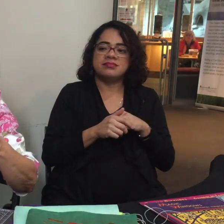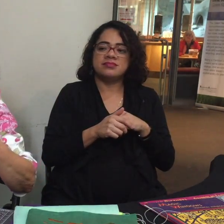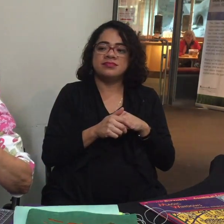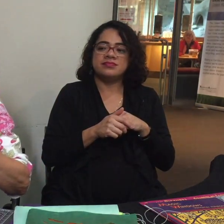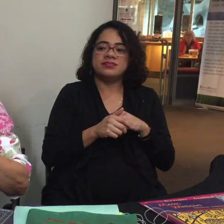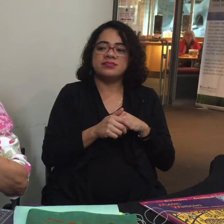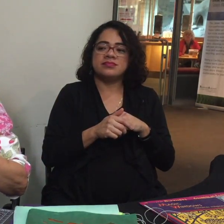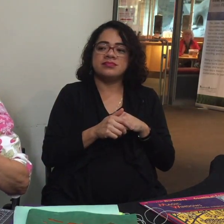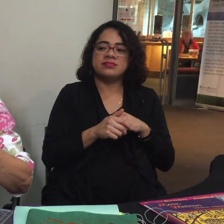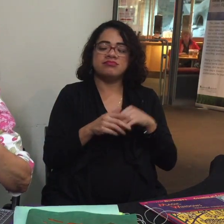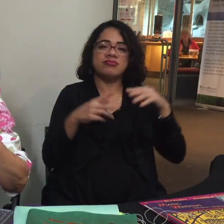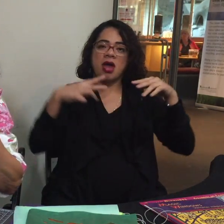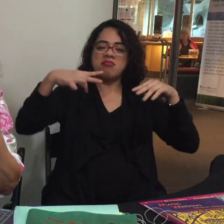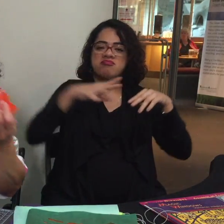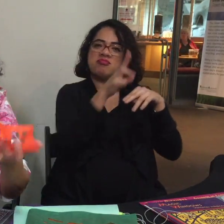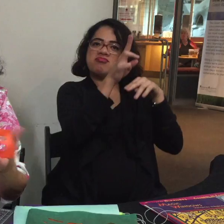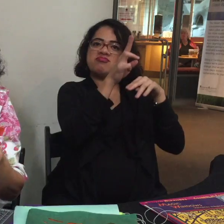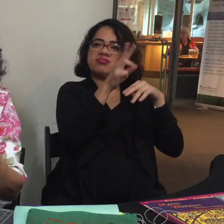repeated.